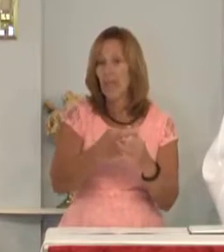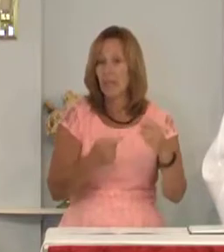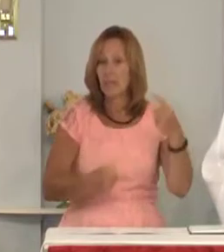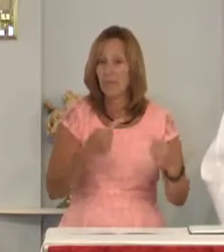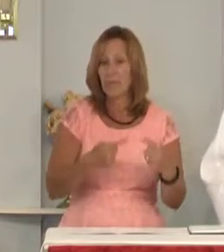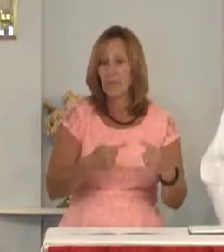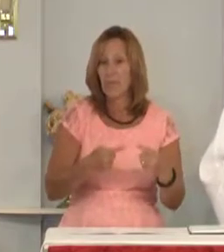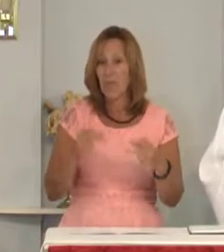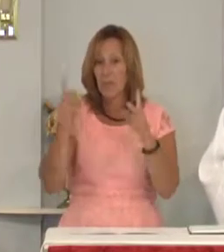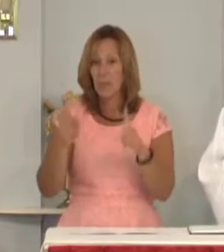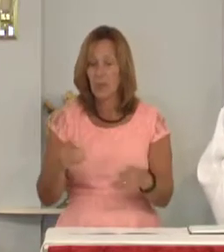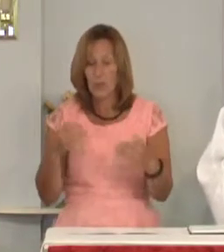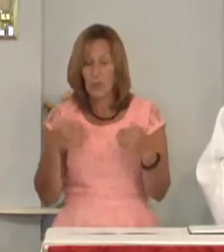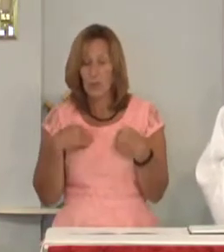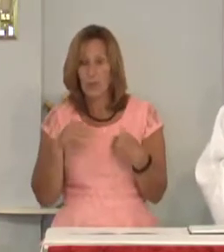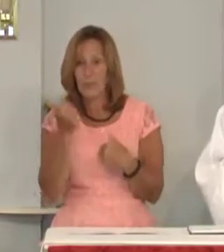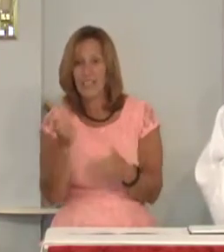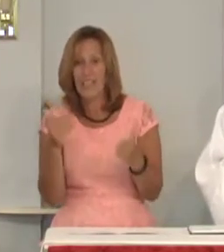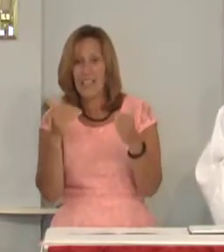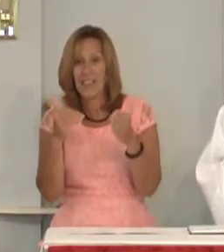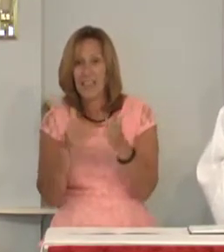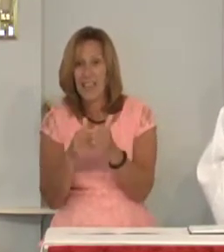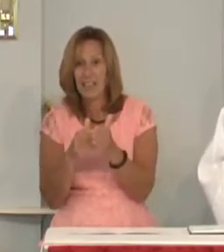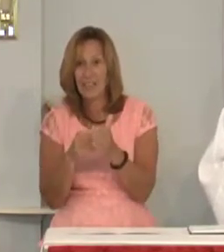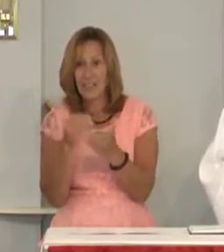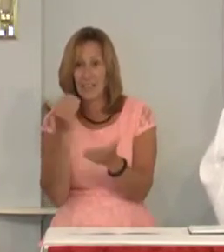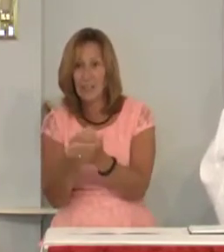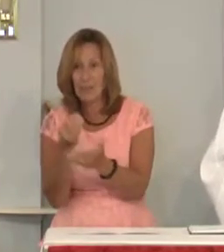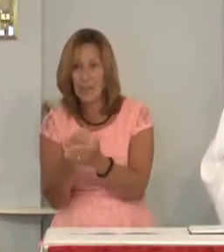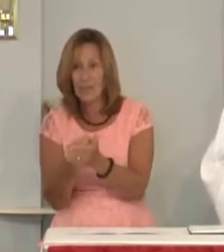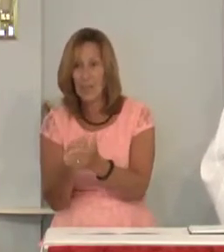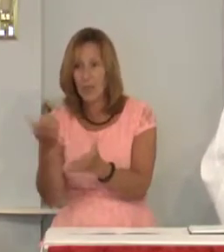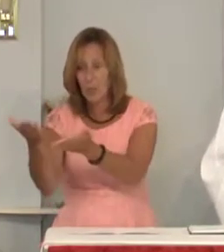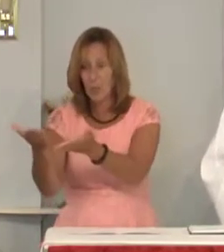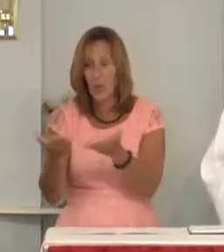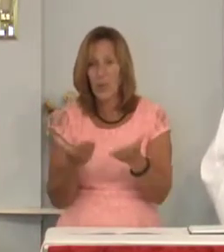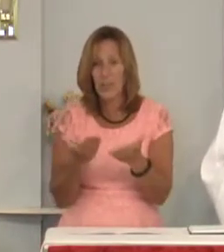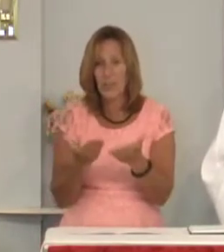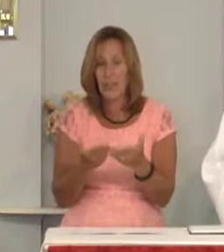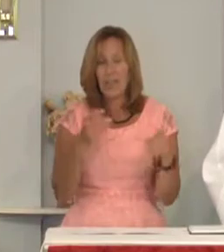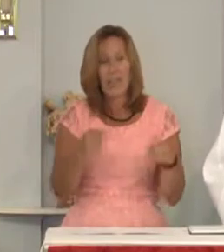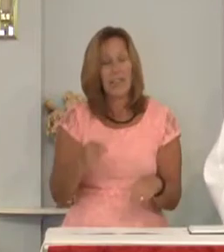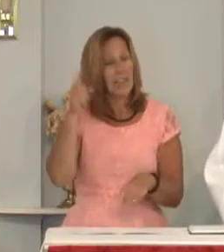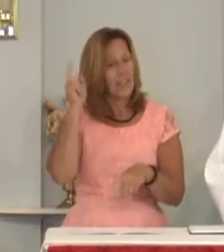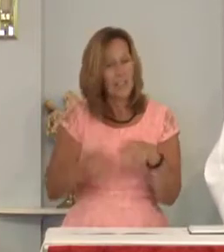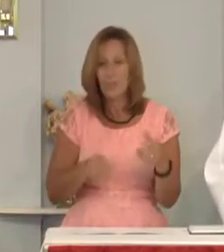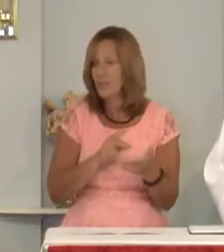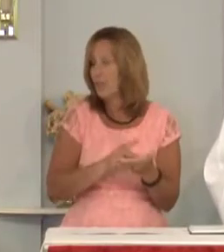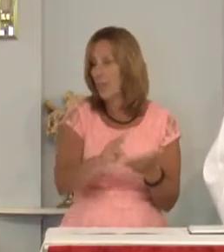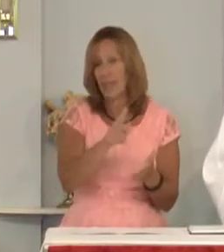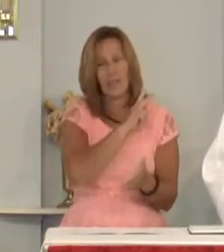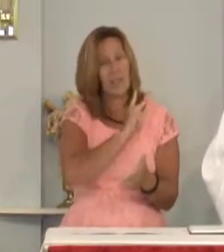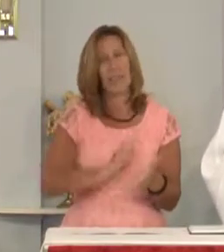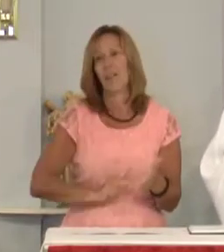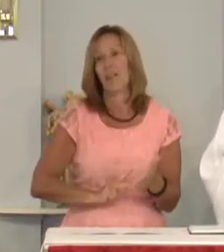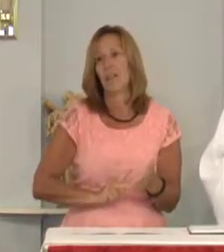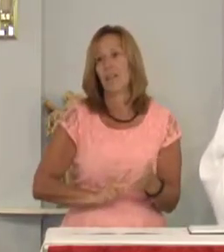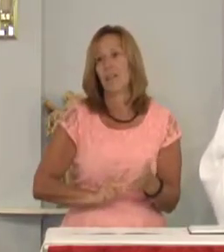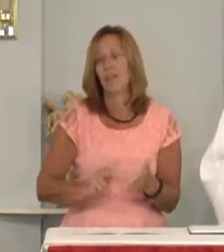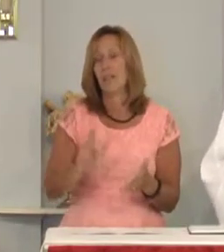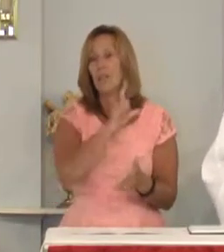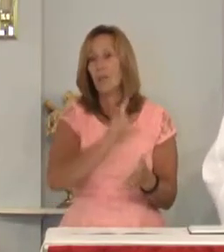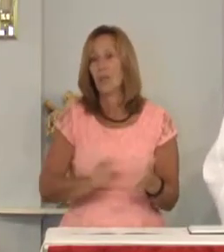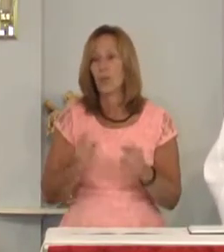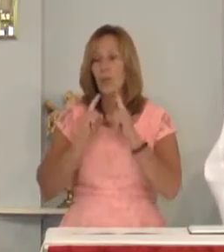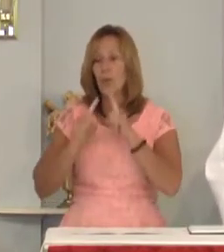one who owned him ten thousand talents was brought to him. And as he could not pay, his Lord